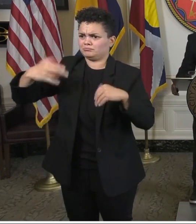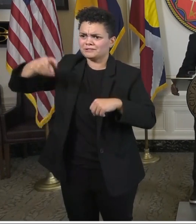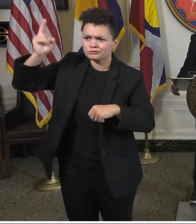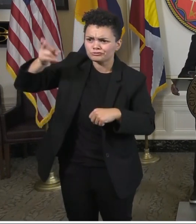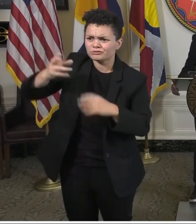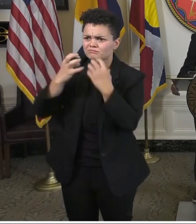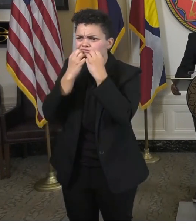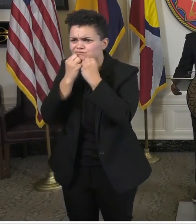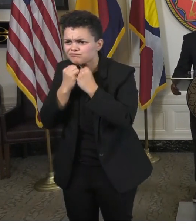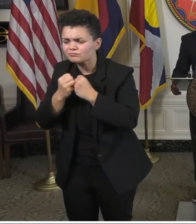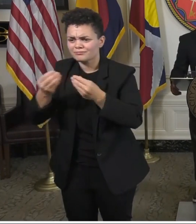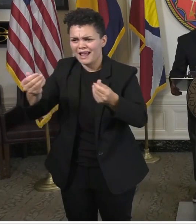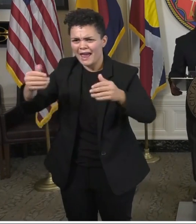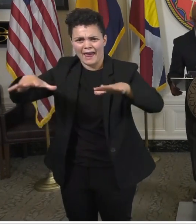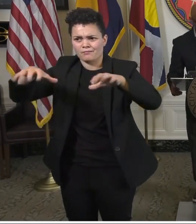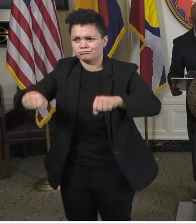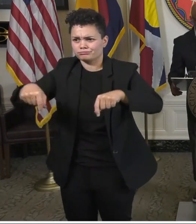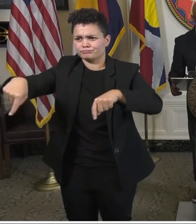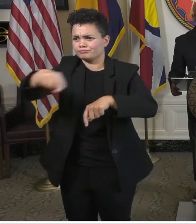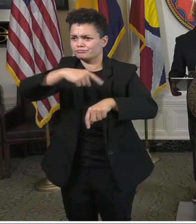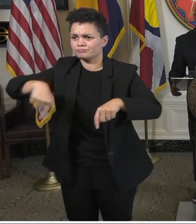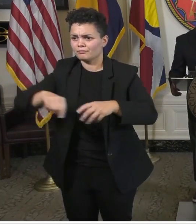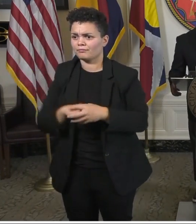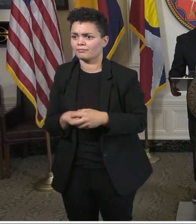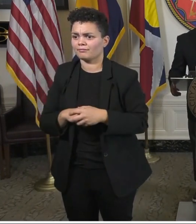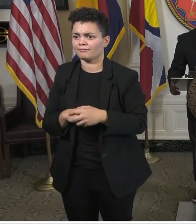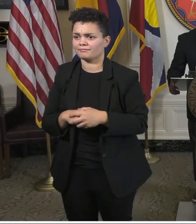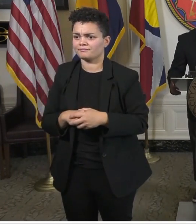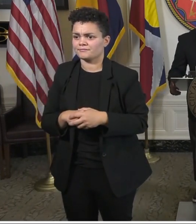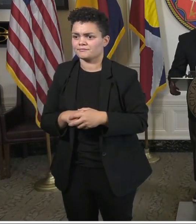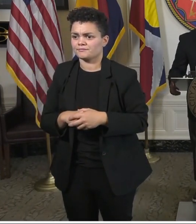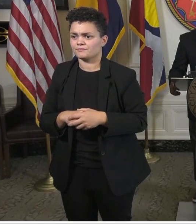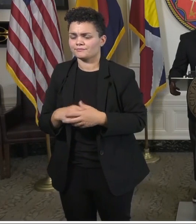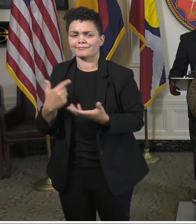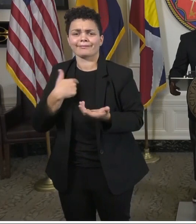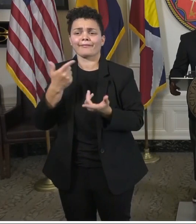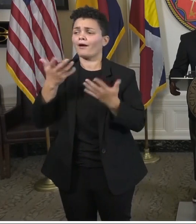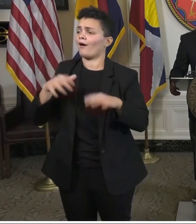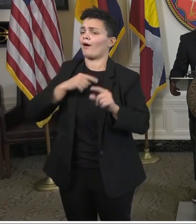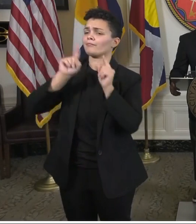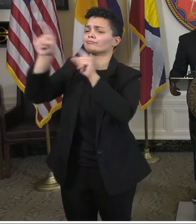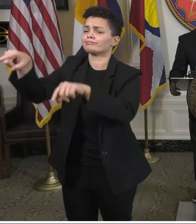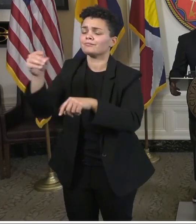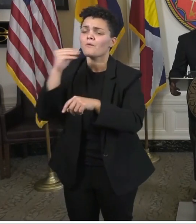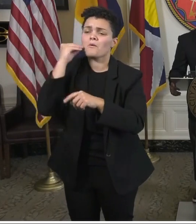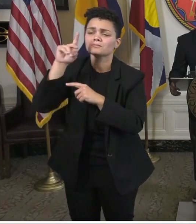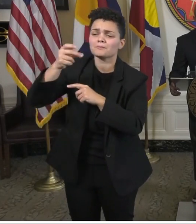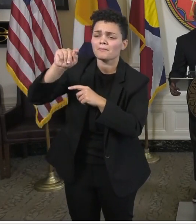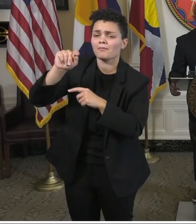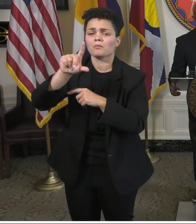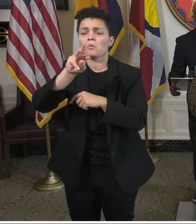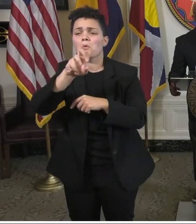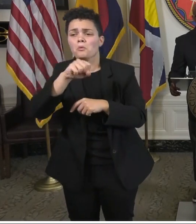to Lowe's or Home Depot or Fly or any type of just any contractor and say replace these